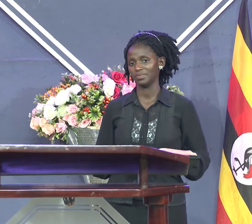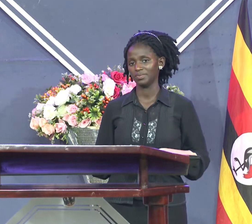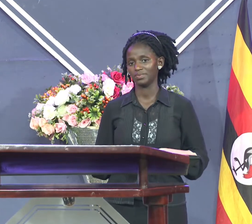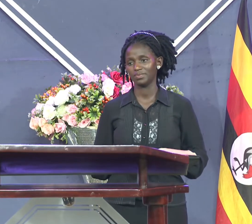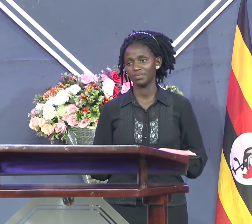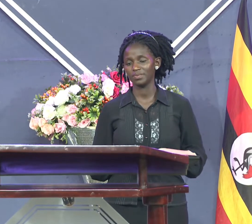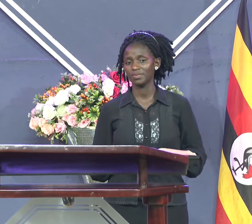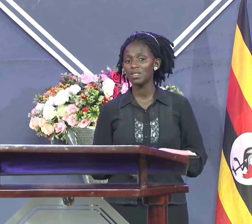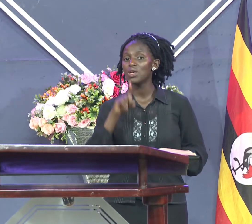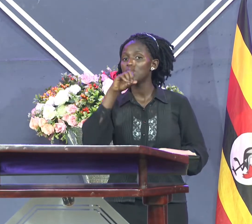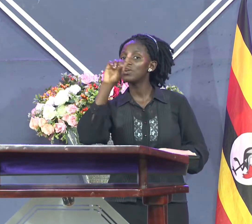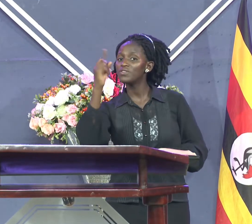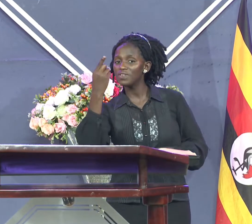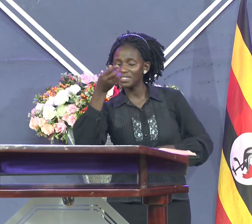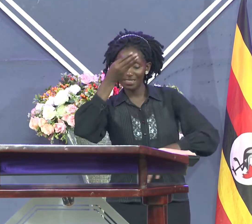know.